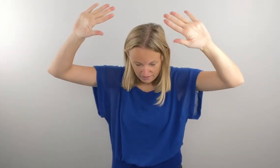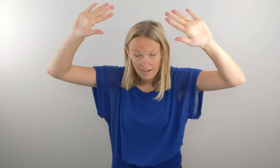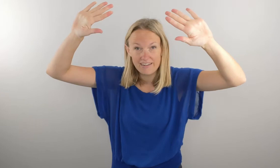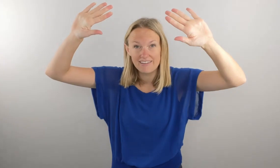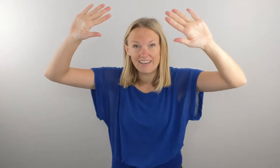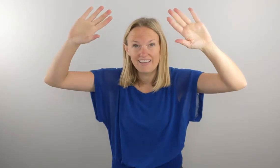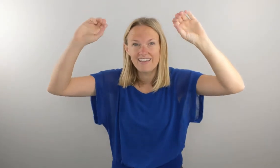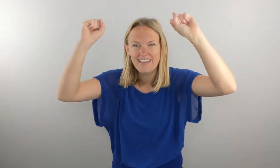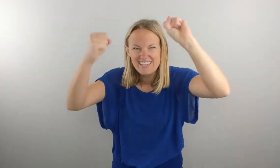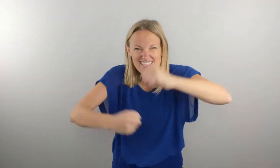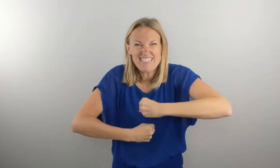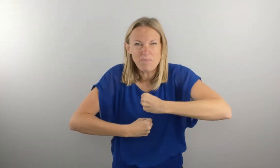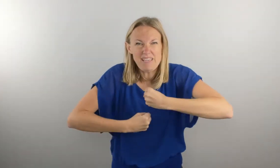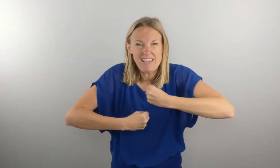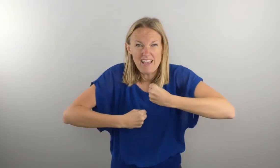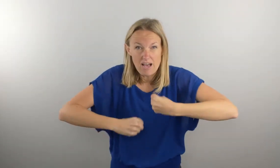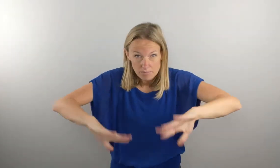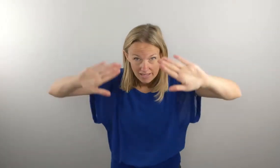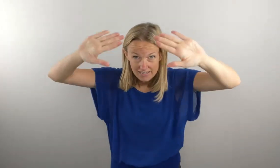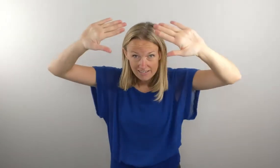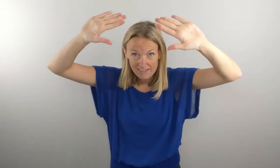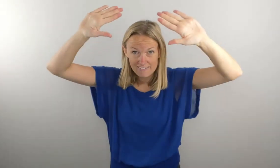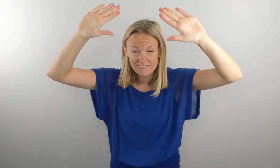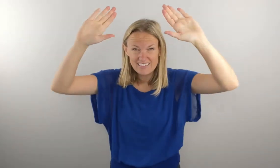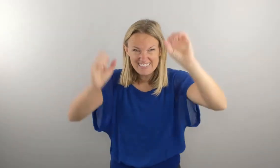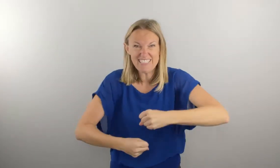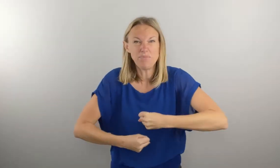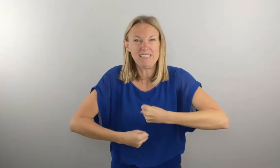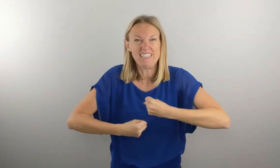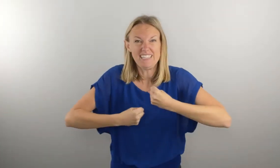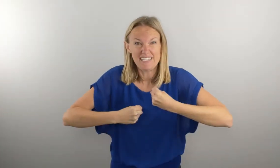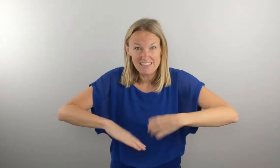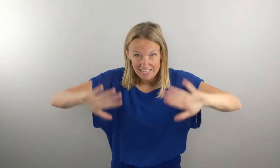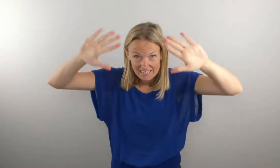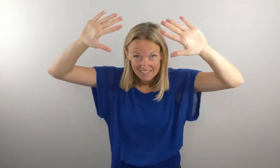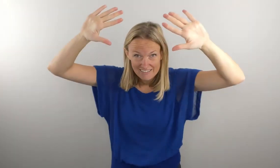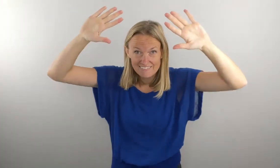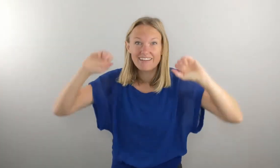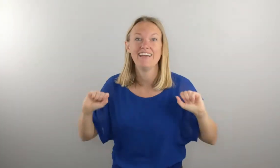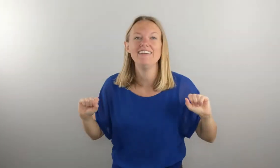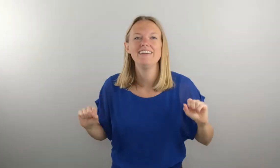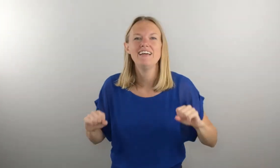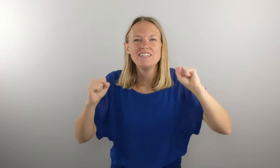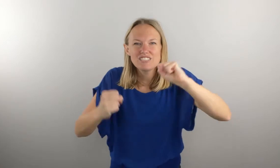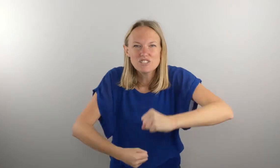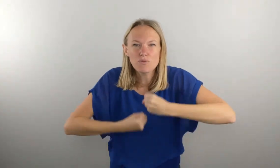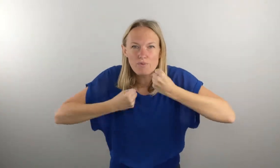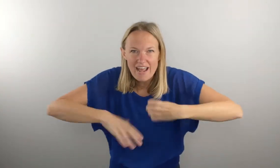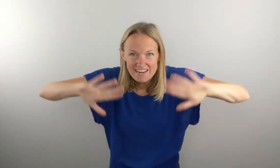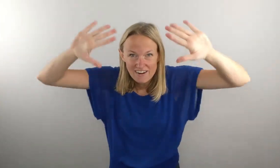God, okay? I'm keeping it, I'm letting it go. Keeping it, letting it go, okay?